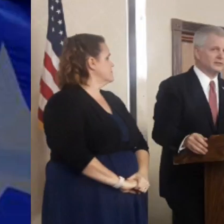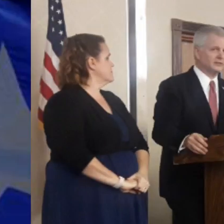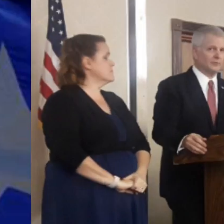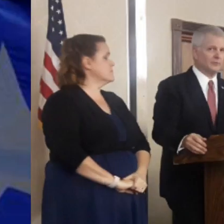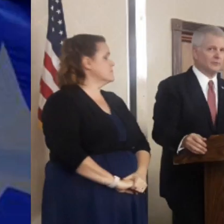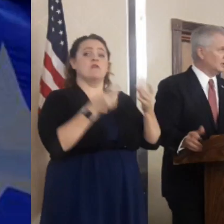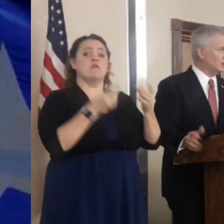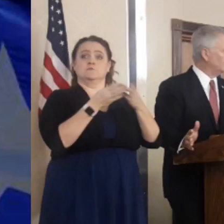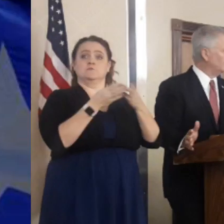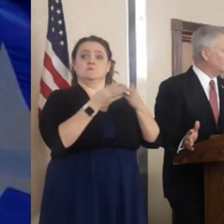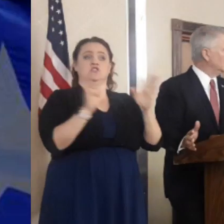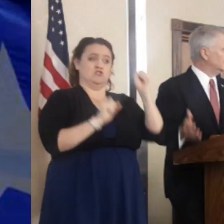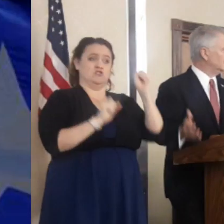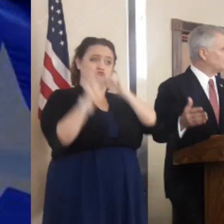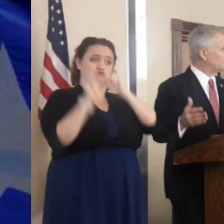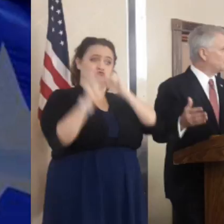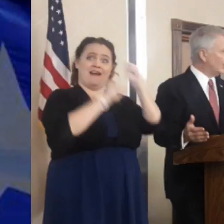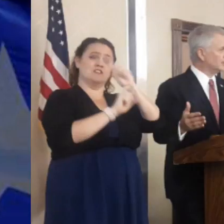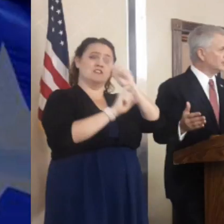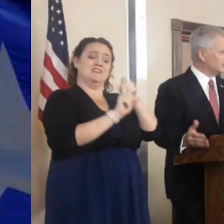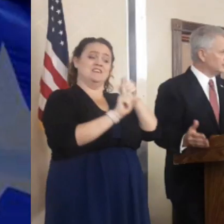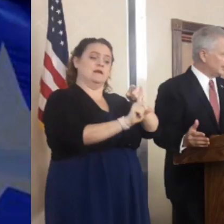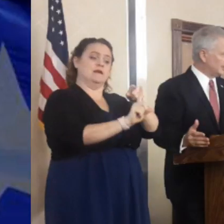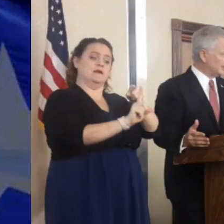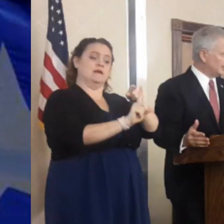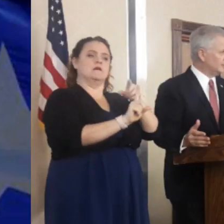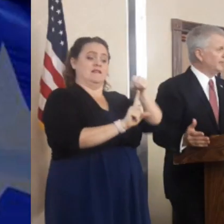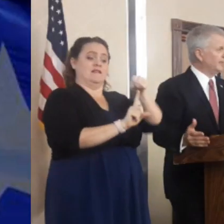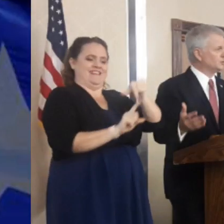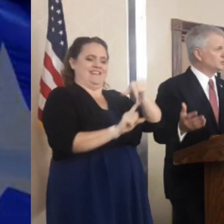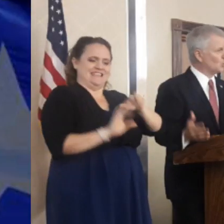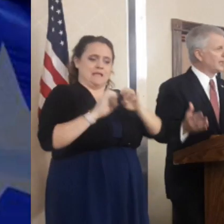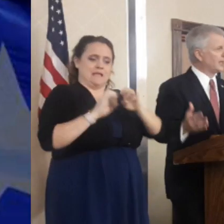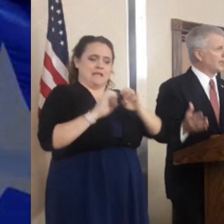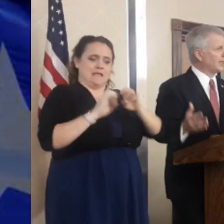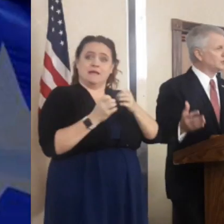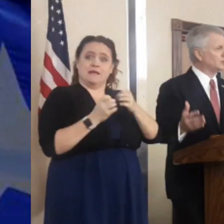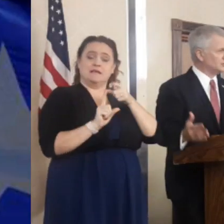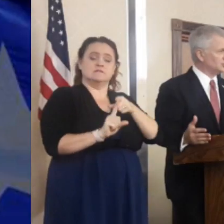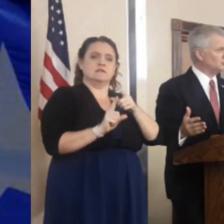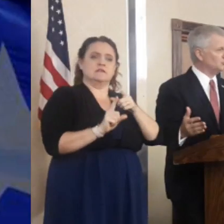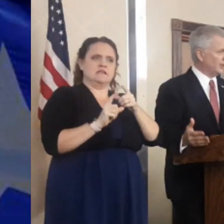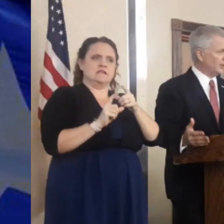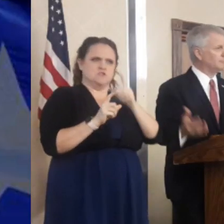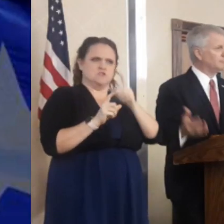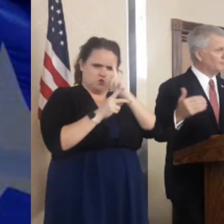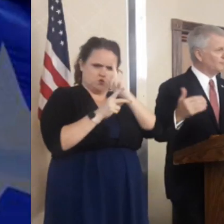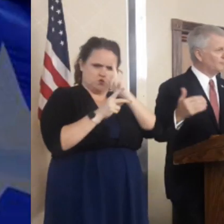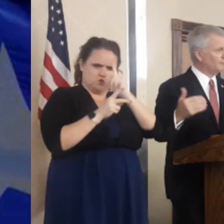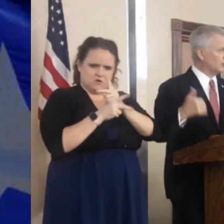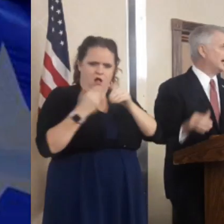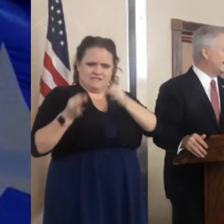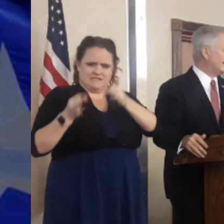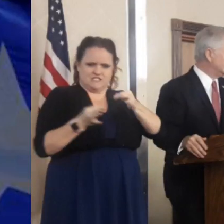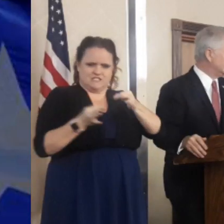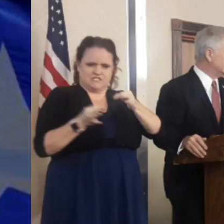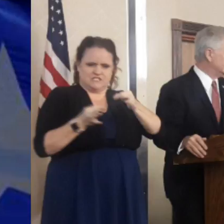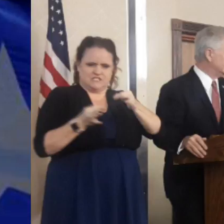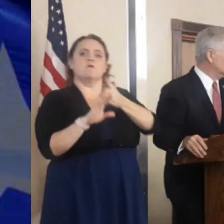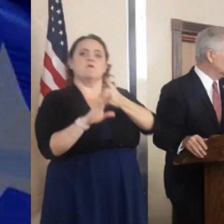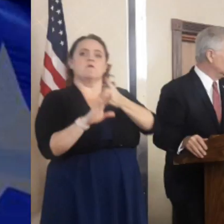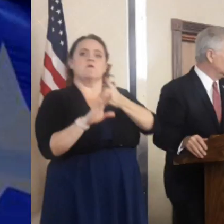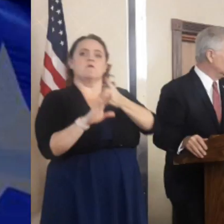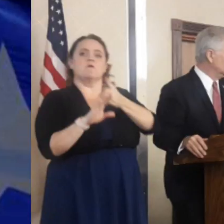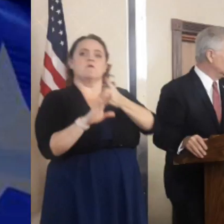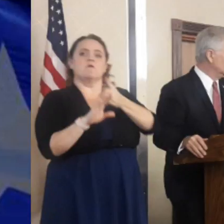standpoint, the point of these committees is to work out those decision points before the body has to deal with it.